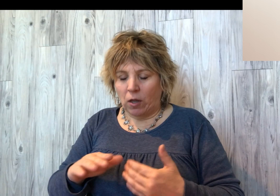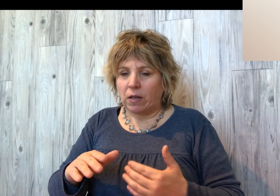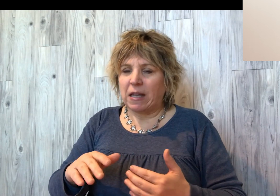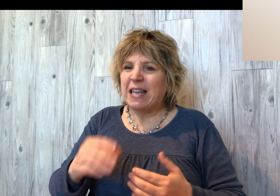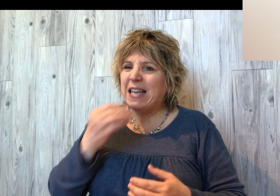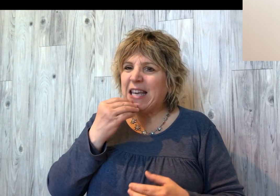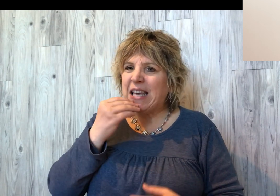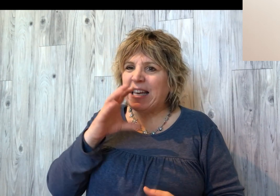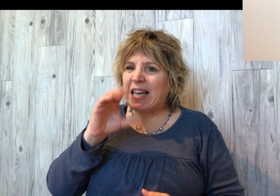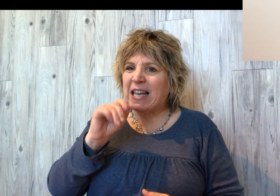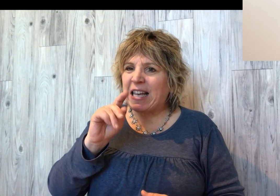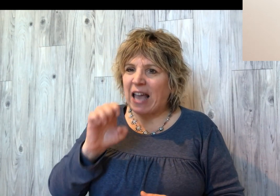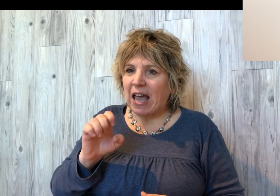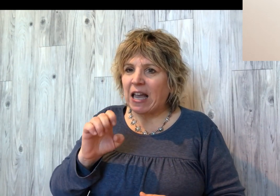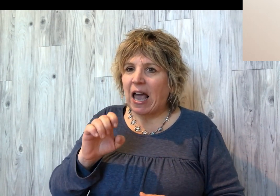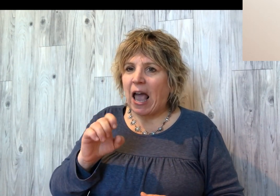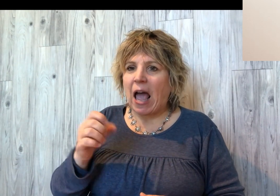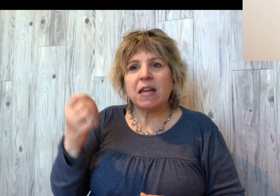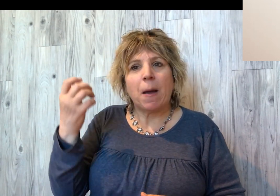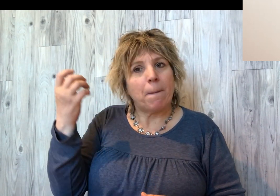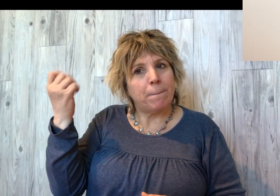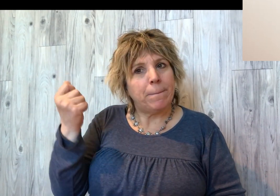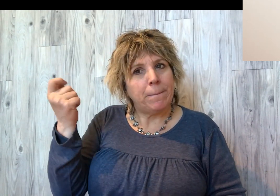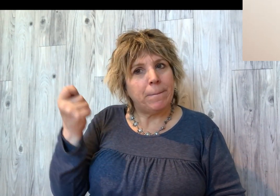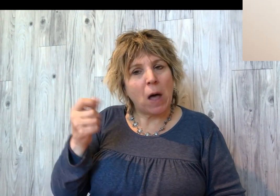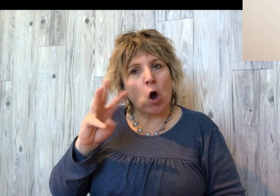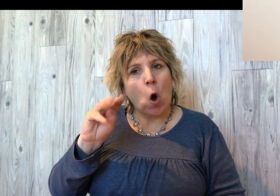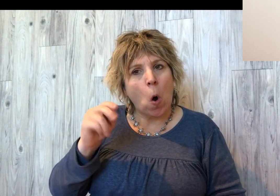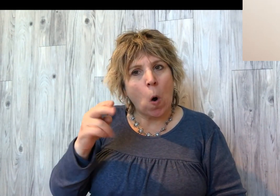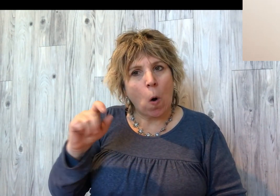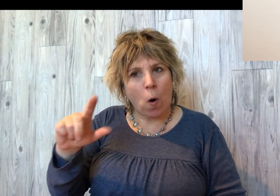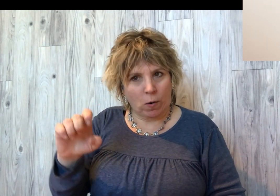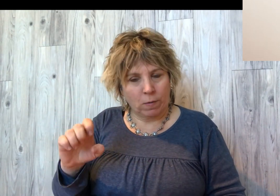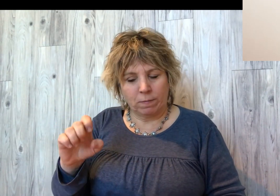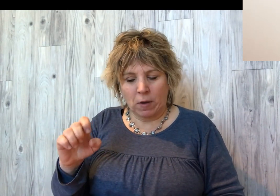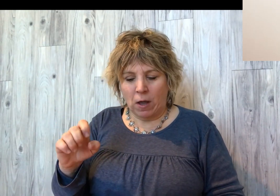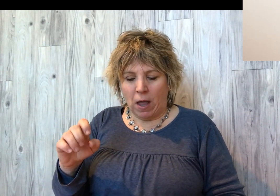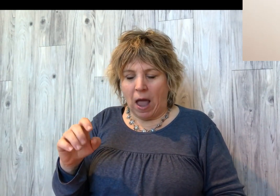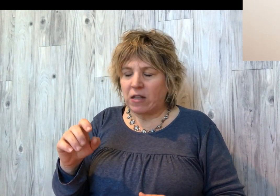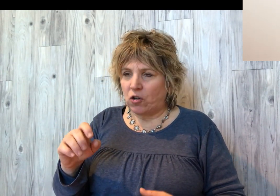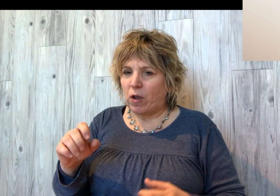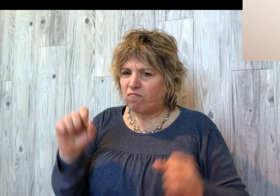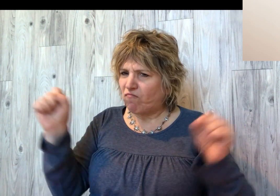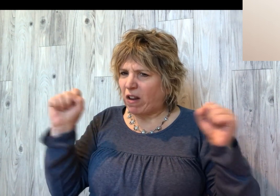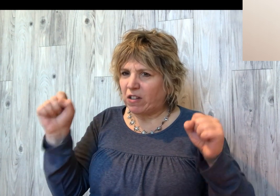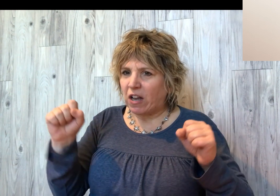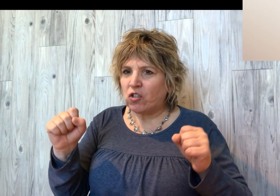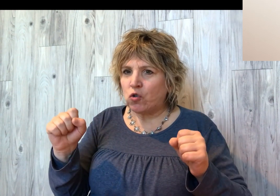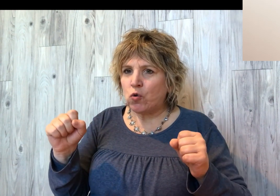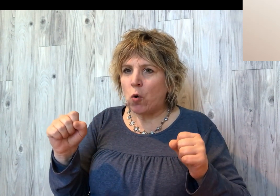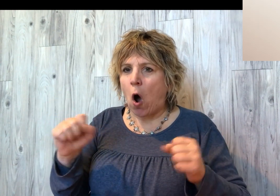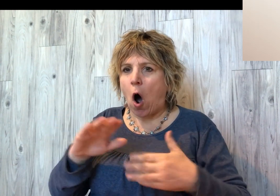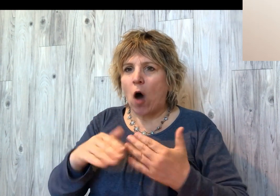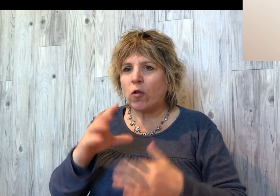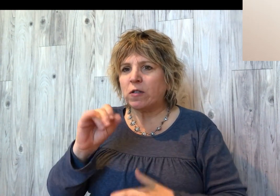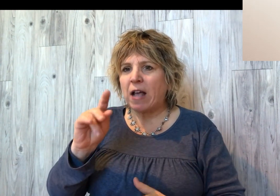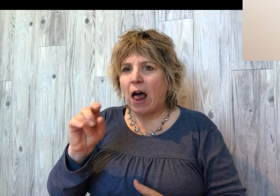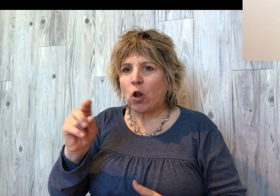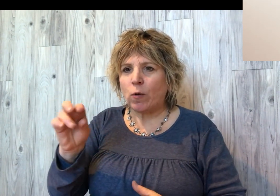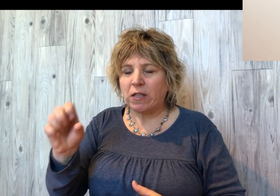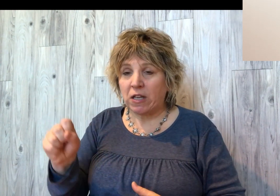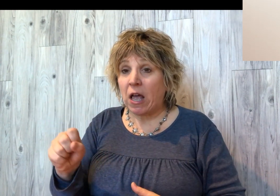and still wear skinny jeans. Enjoy that, because in your 40s, it'll take 2 hours on an elliptical machine to burn off those calories. But listen, you can be